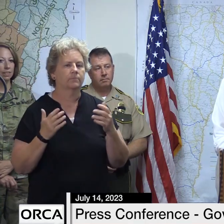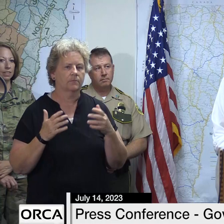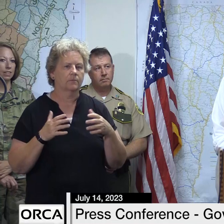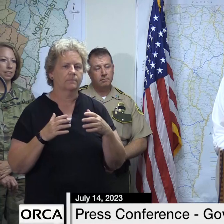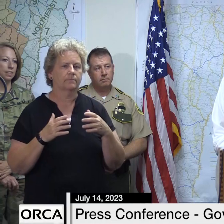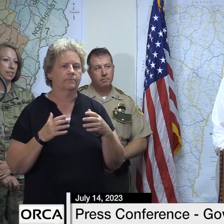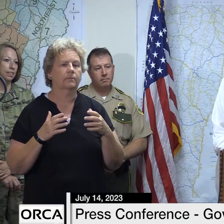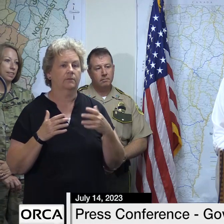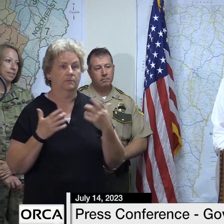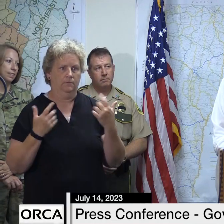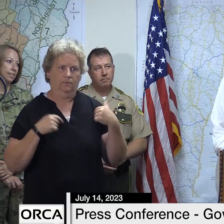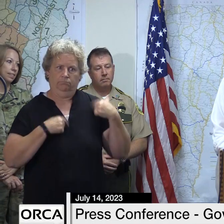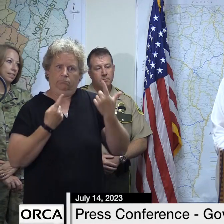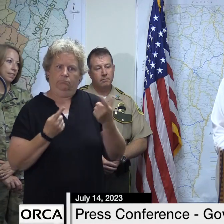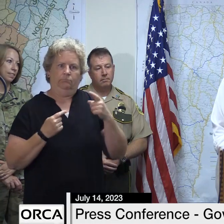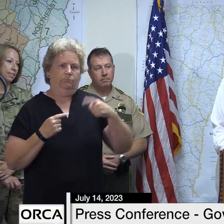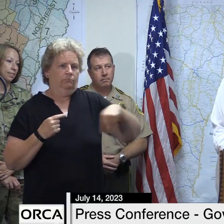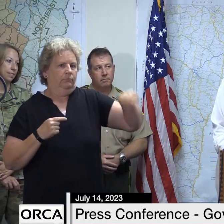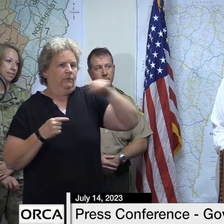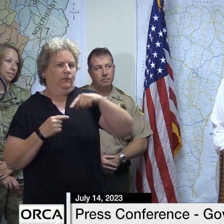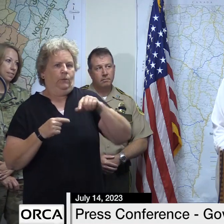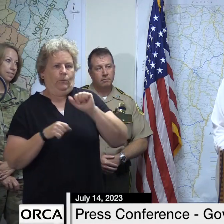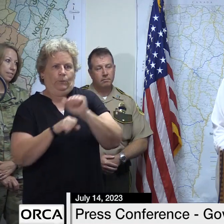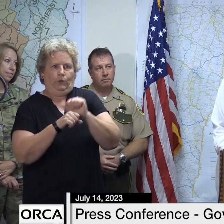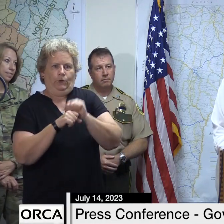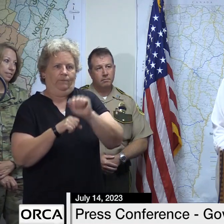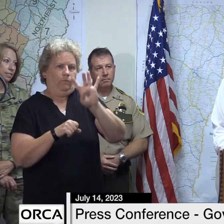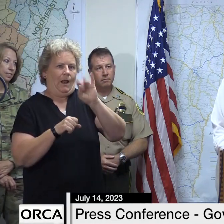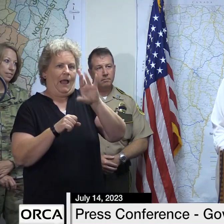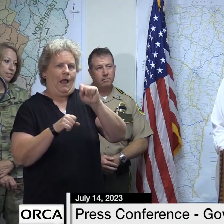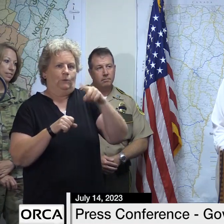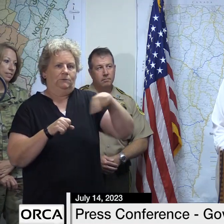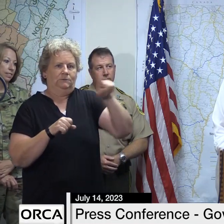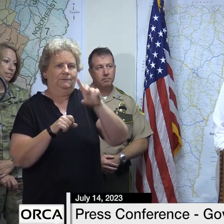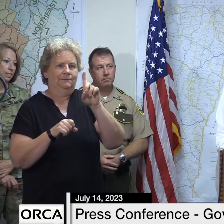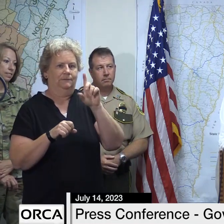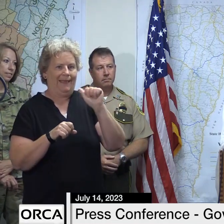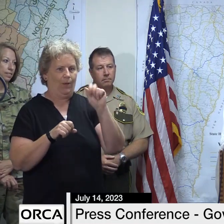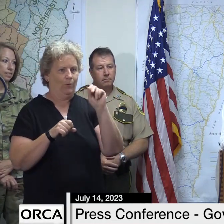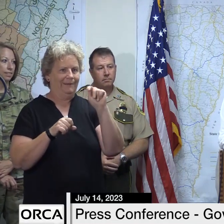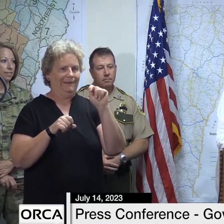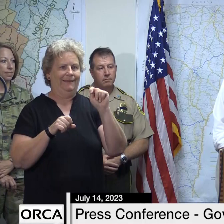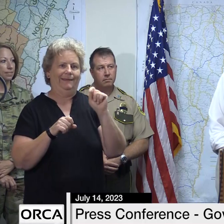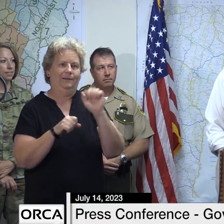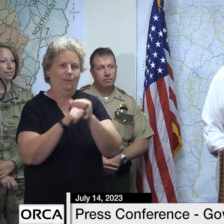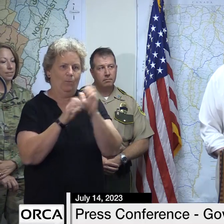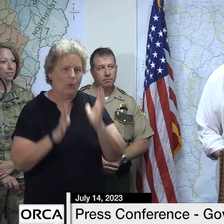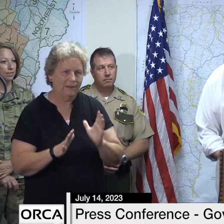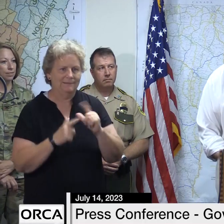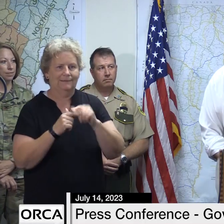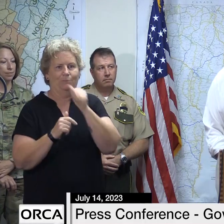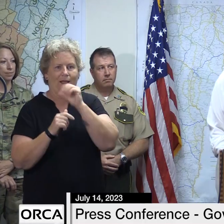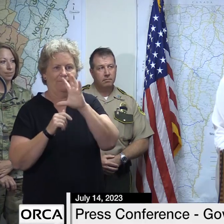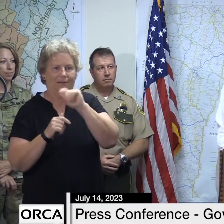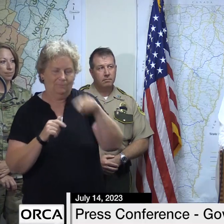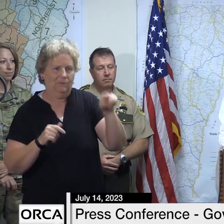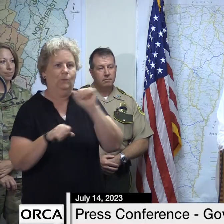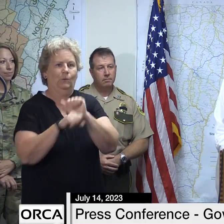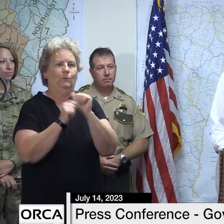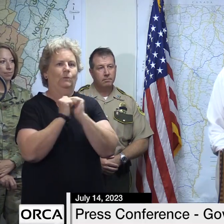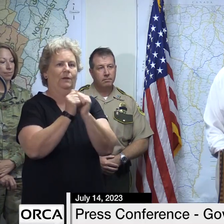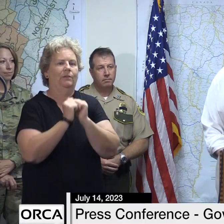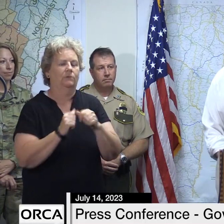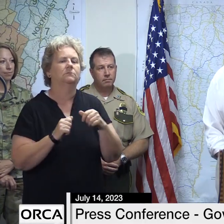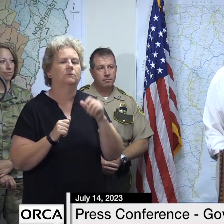hours of the following list of roads that have been reopened across the state of Vermont. Route 2 in Marshfield